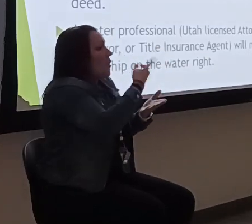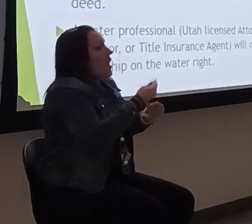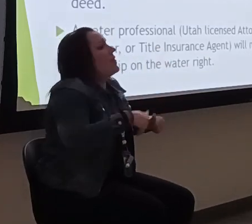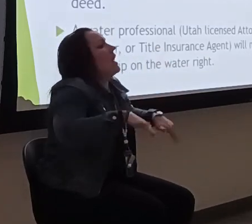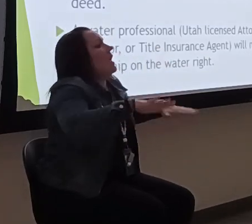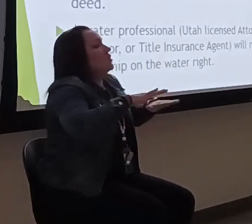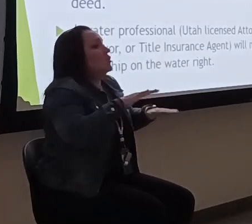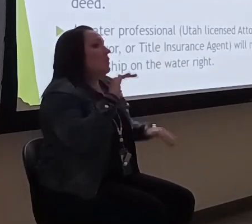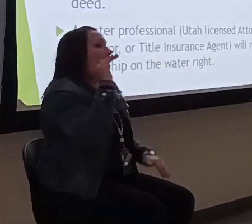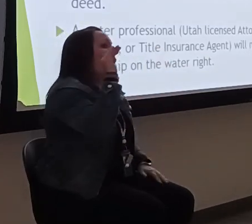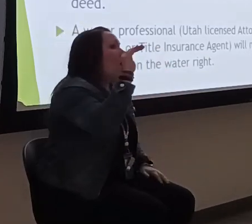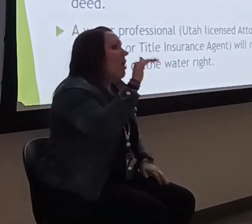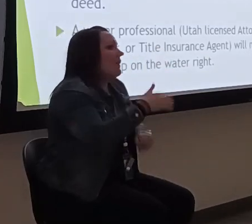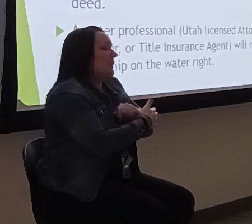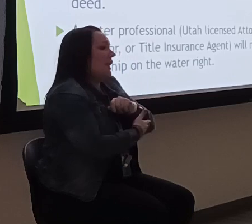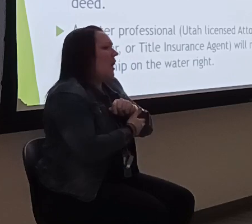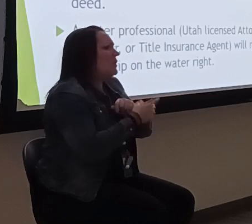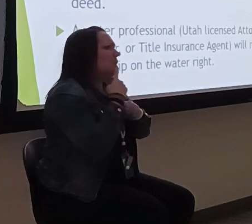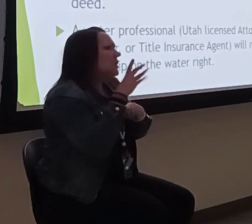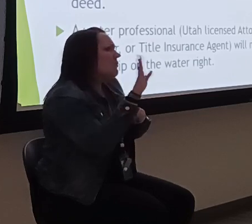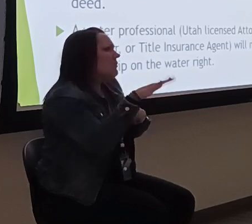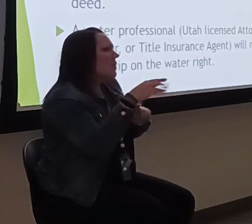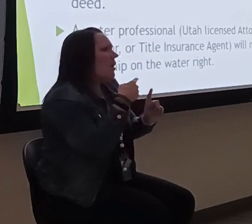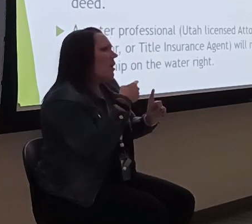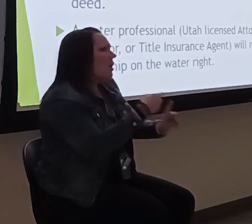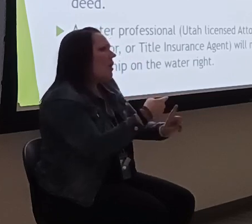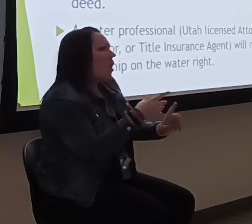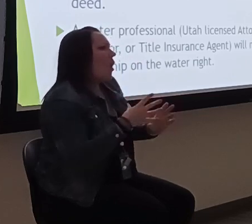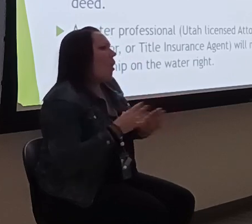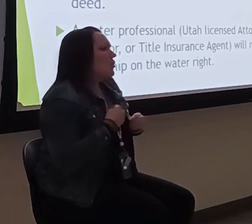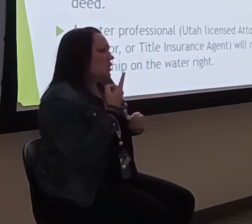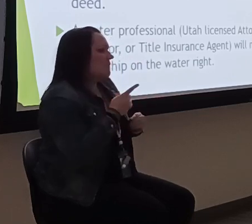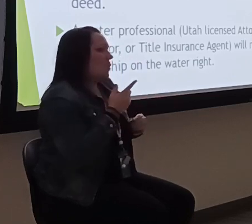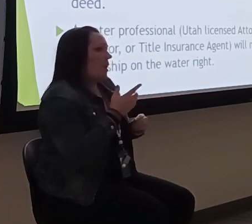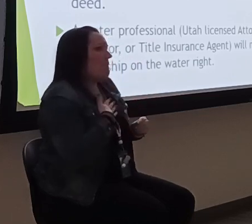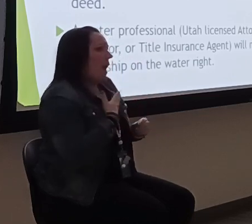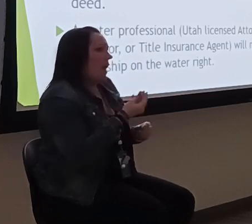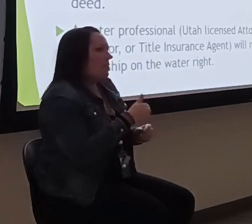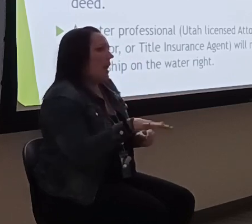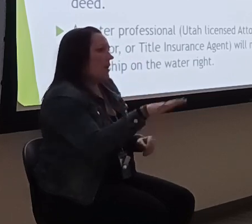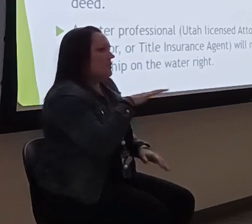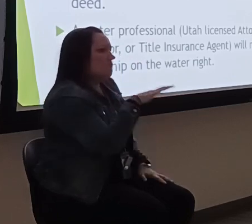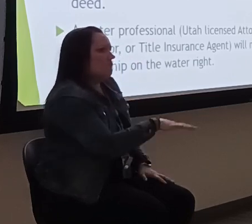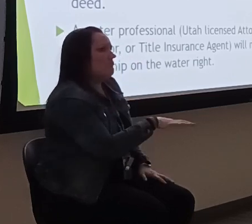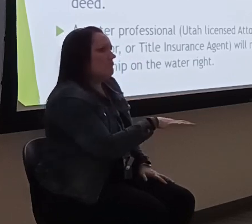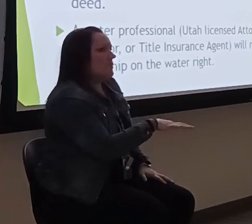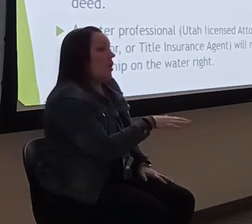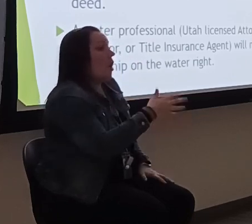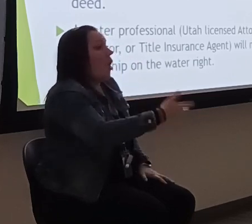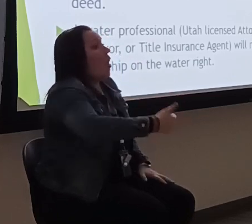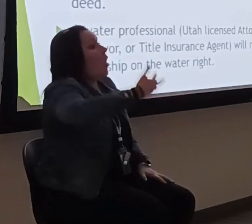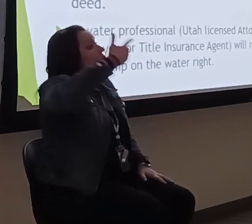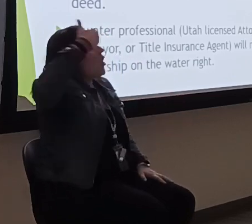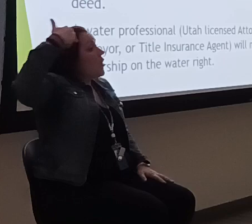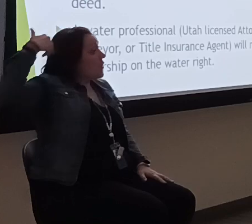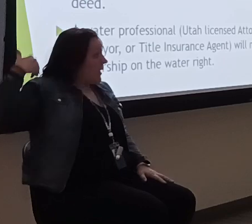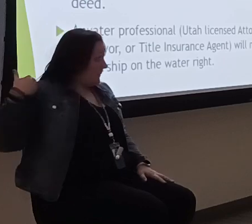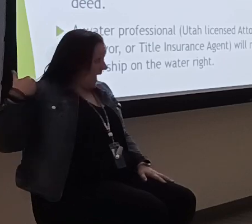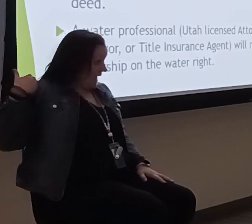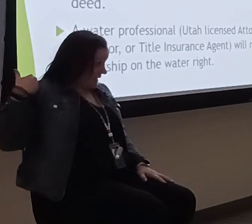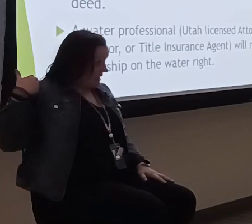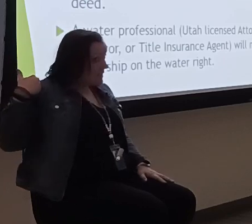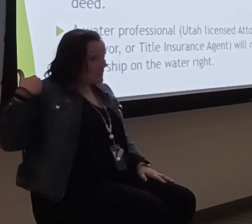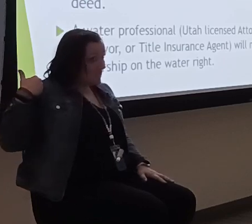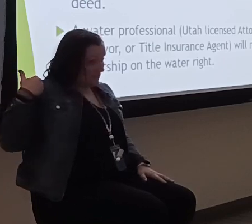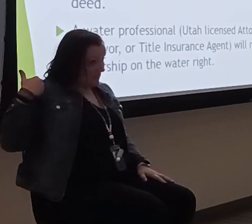go to the county recorder and you can track the ownership on that parcel that you own all the way back. Okay, so there is a way to do